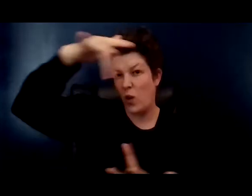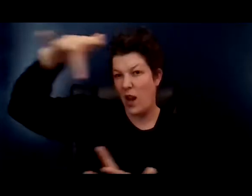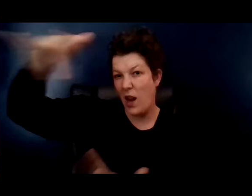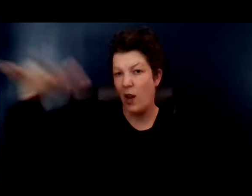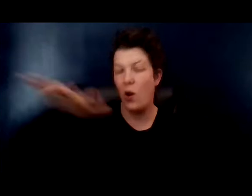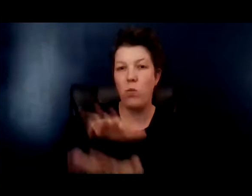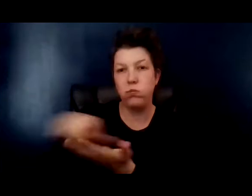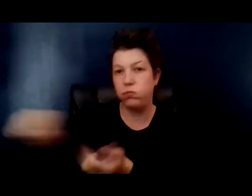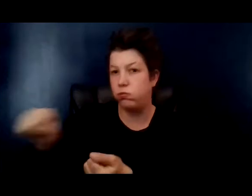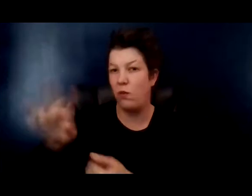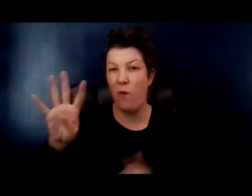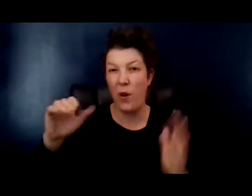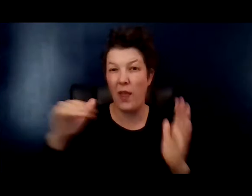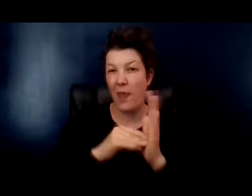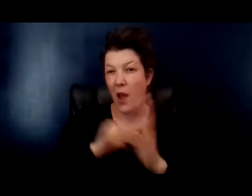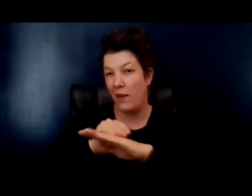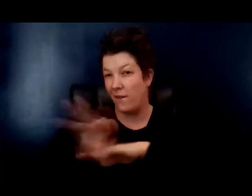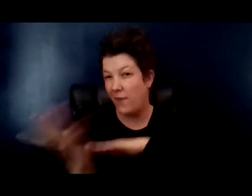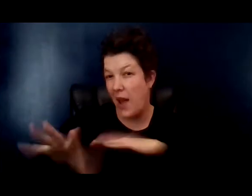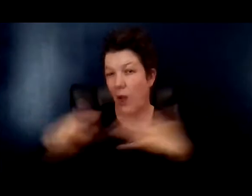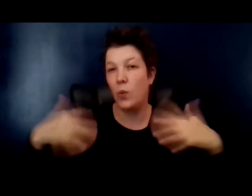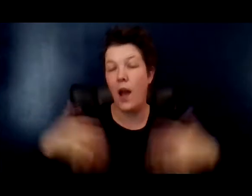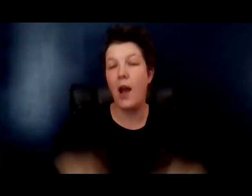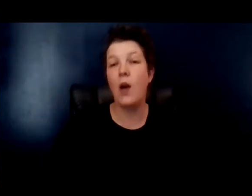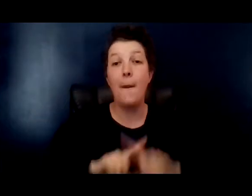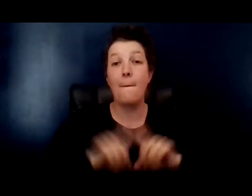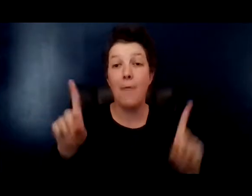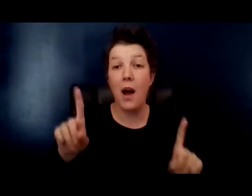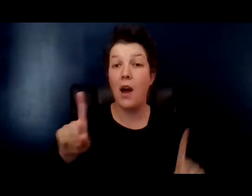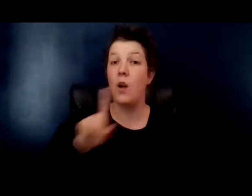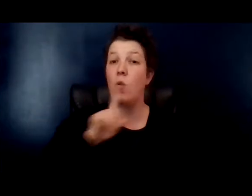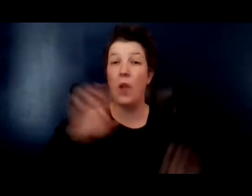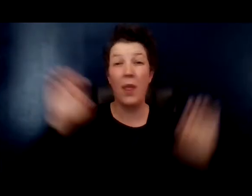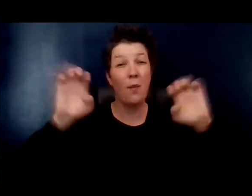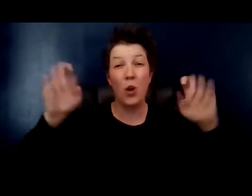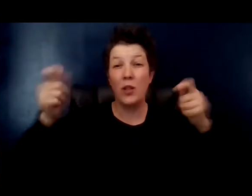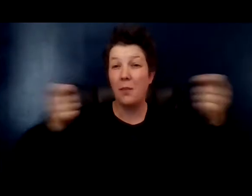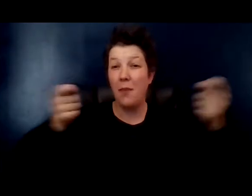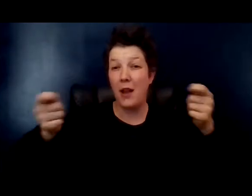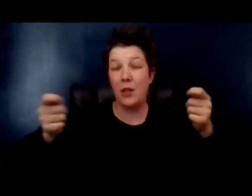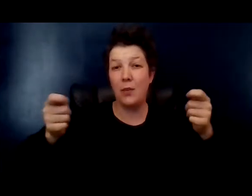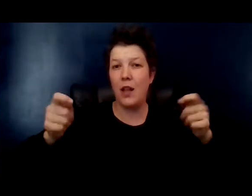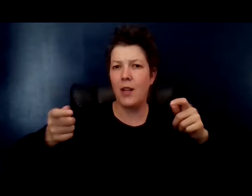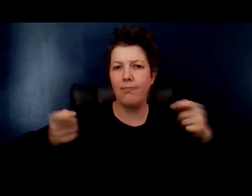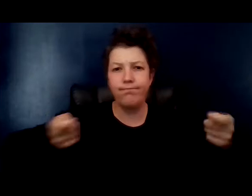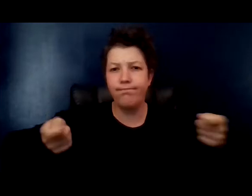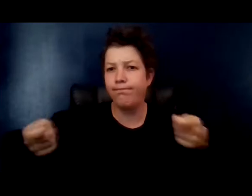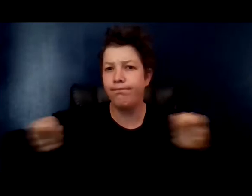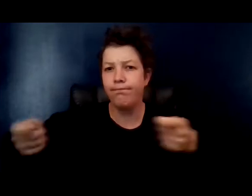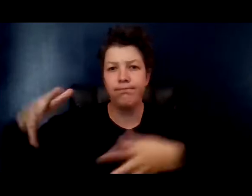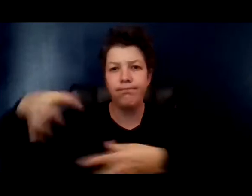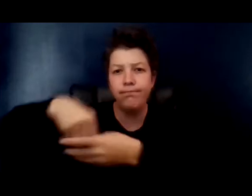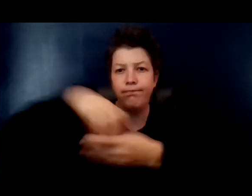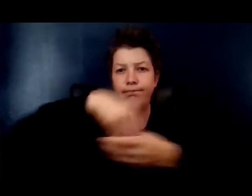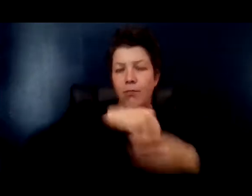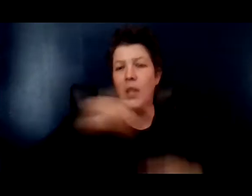be made by our local emergency management, by TEMA and FEMA as well. FEMA continues to be on the ground, and they're looking at and